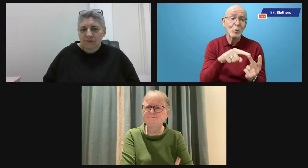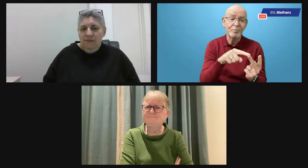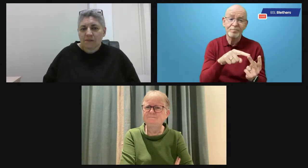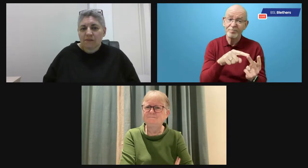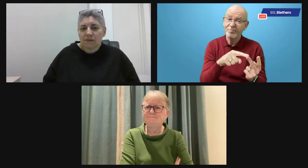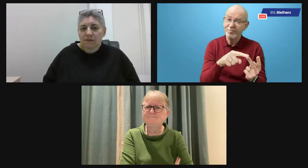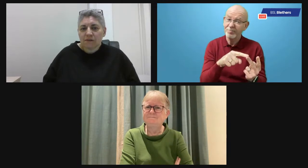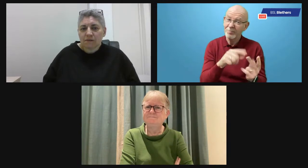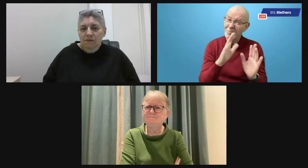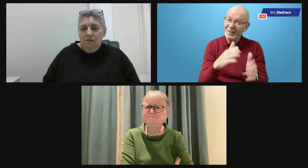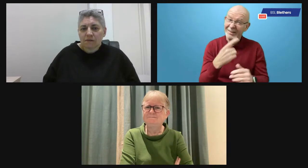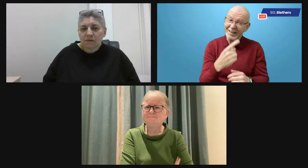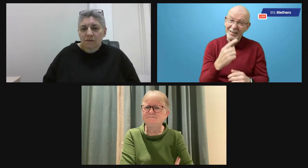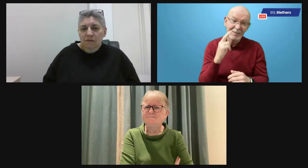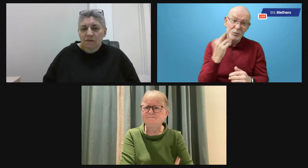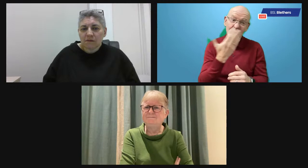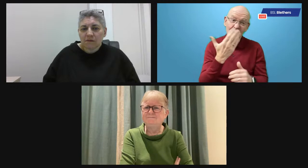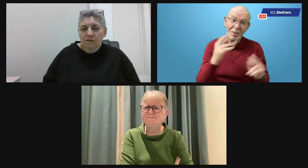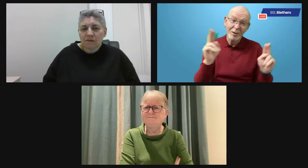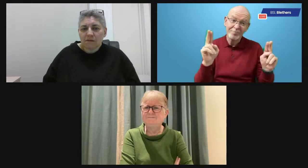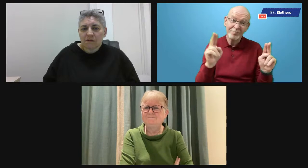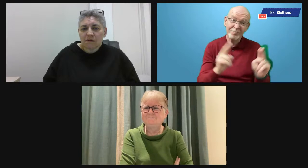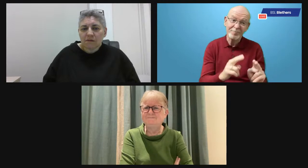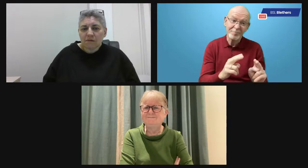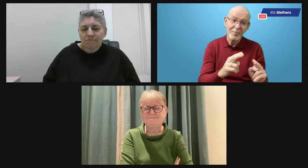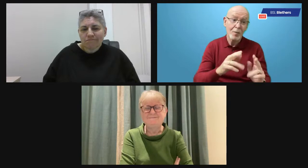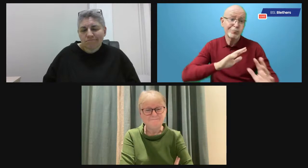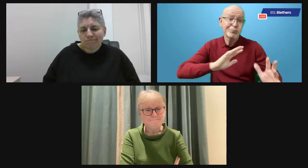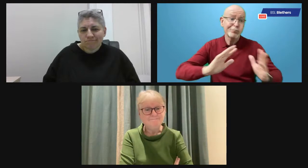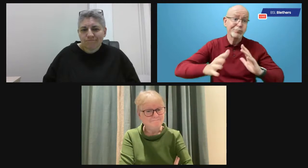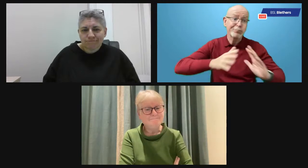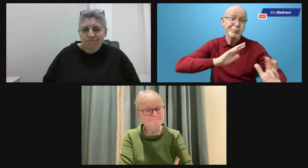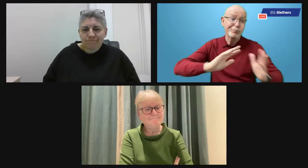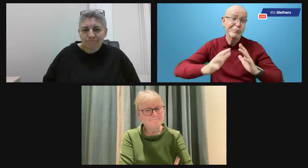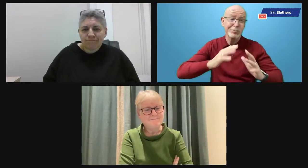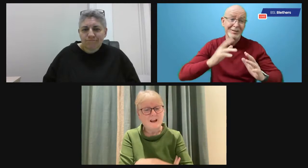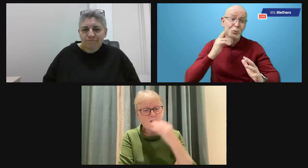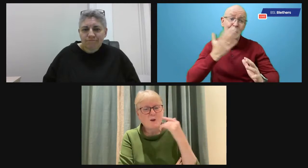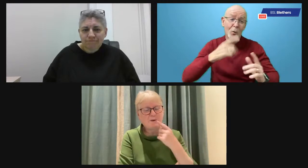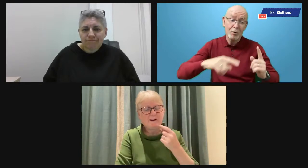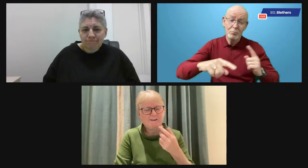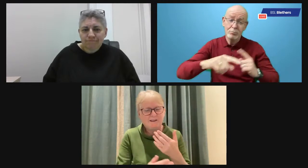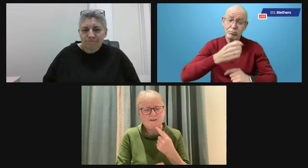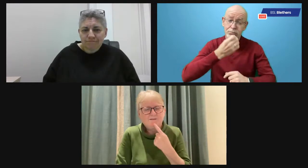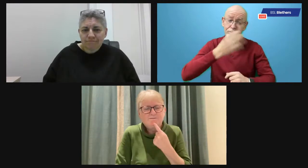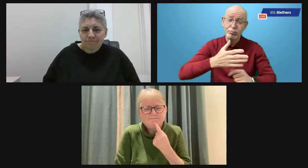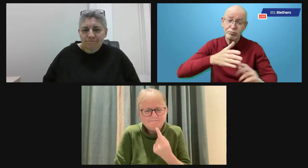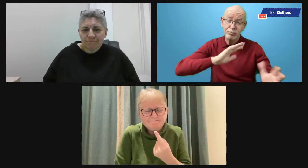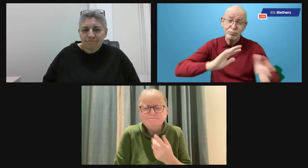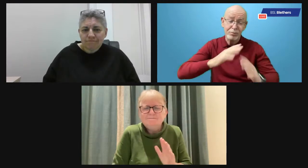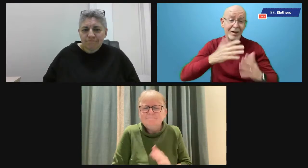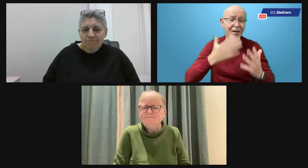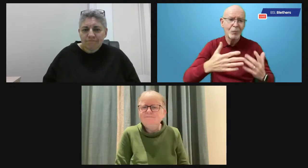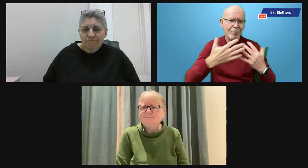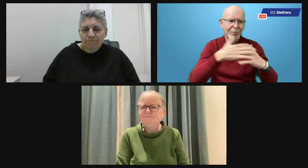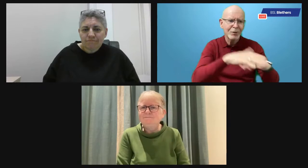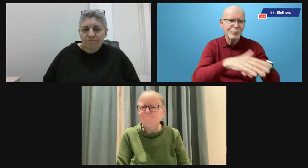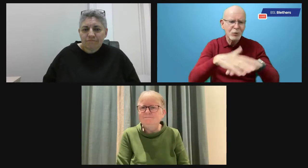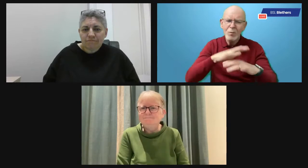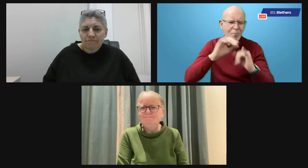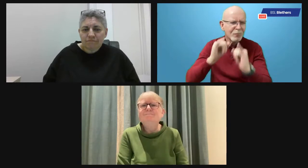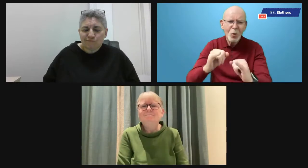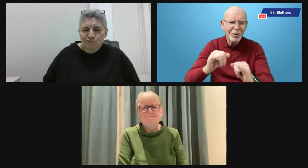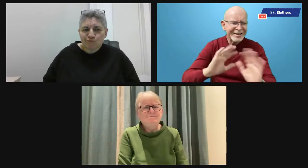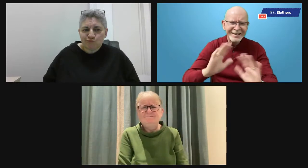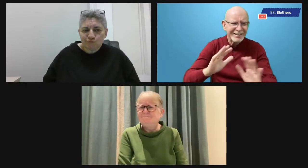in the past there wasn't that opportunities there. But I have to say that the problem with deaf schools is that they're disappearing, and